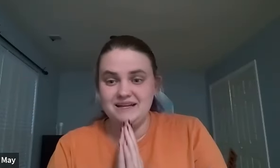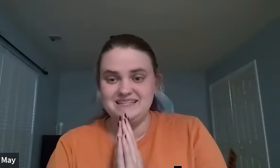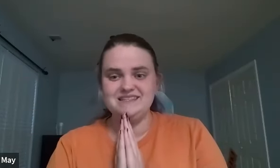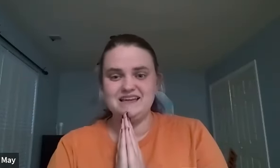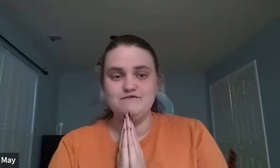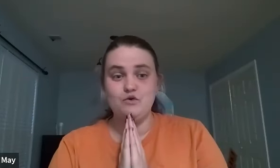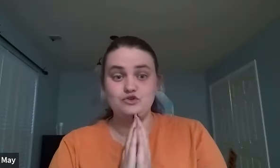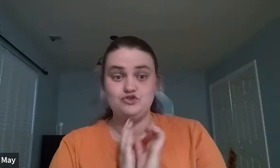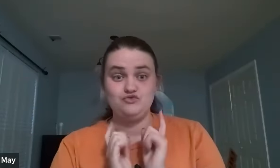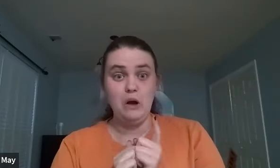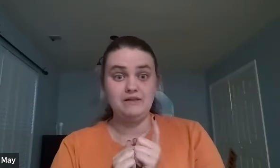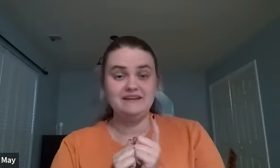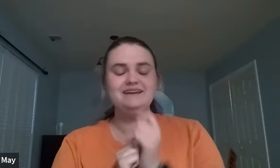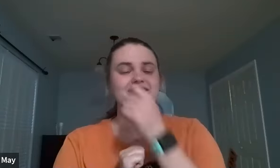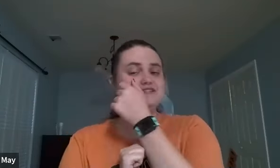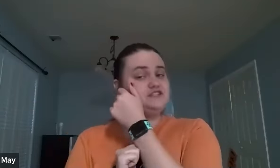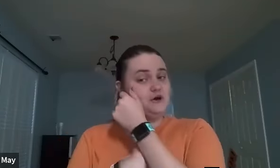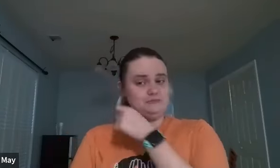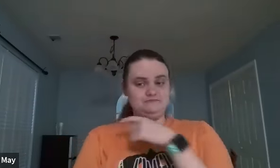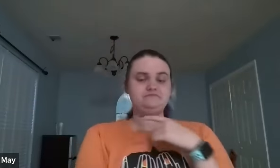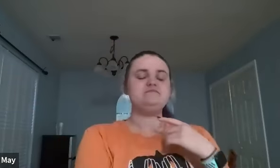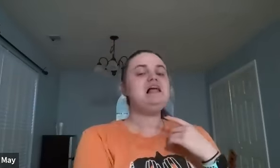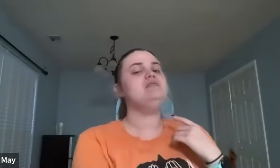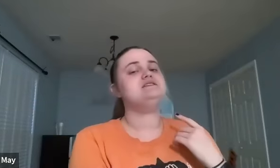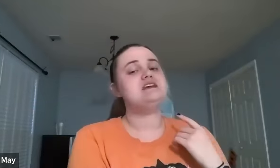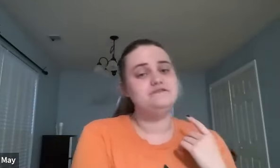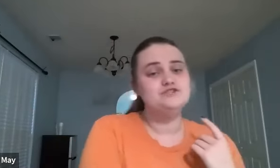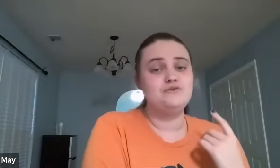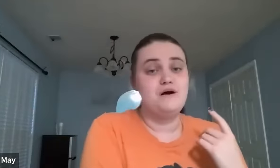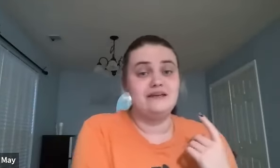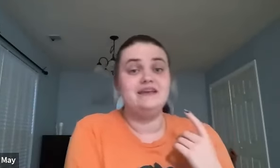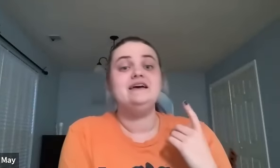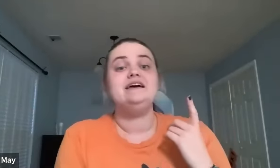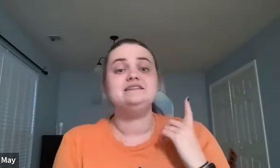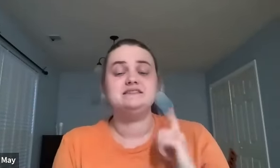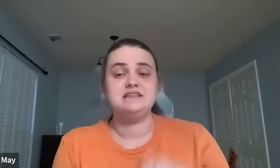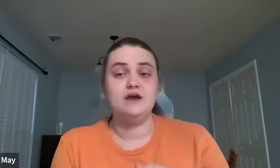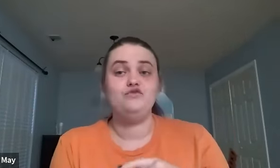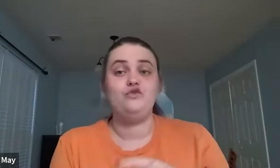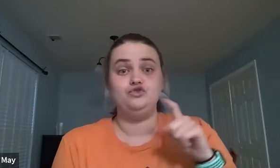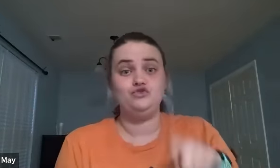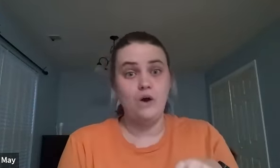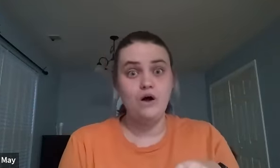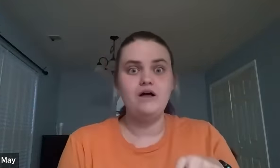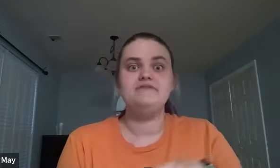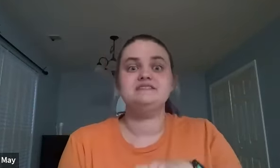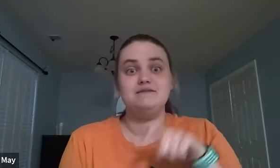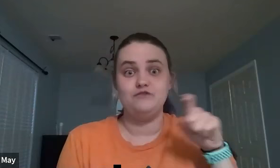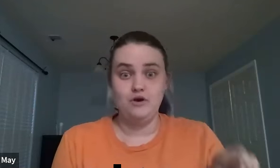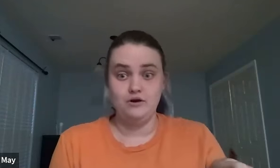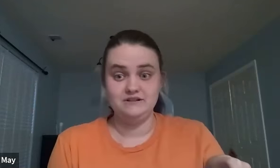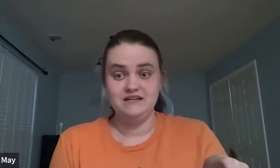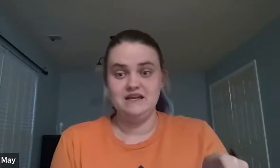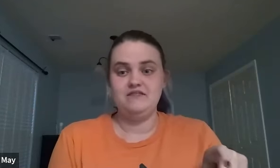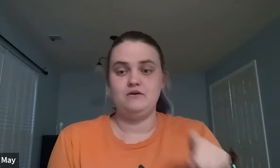see the sign for drawing. So the sign for drawing is the sign for draw and the sign for art. They're